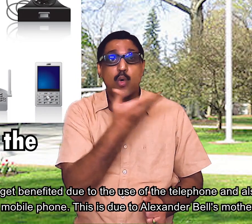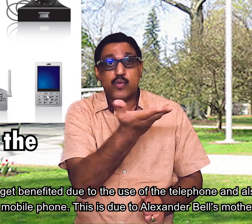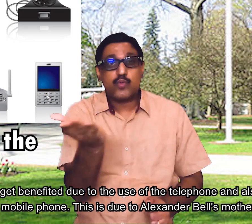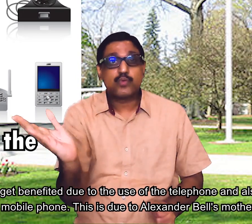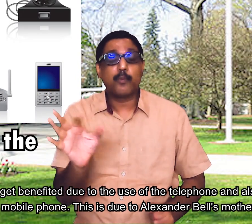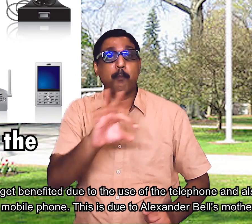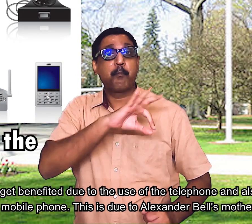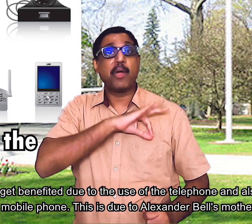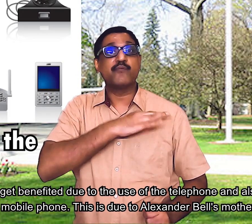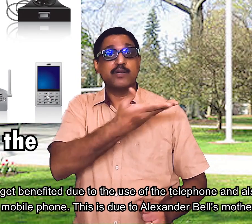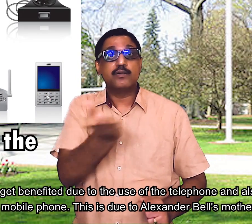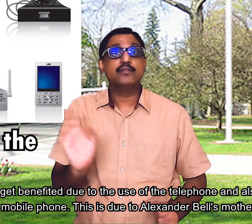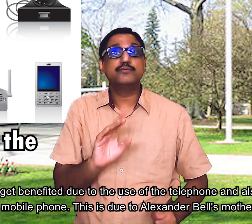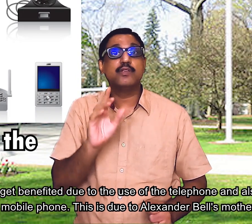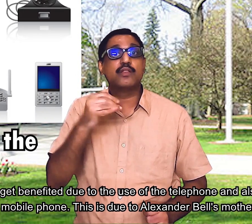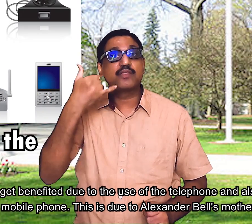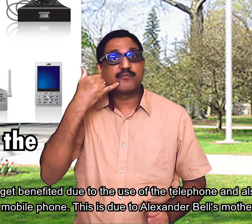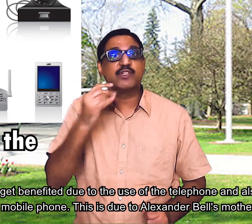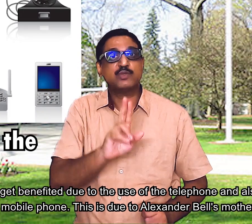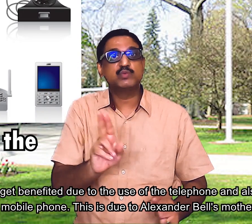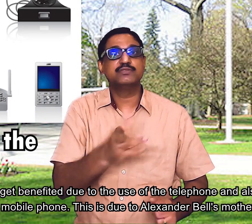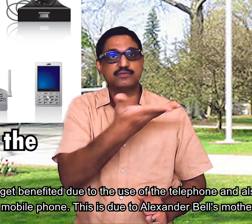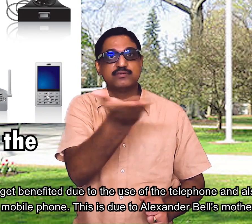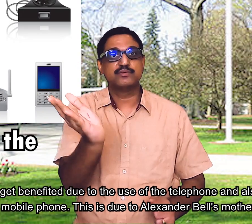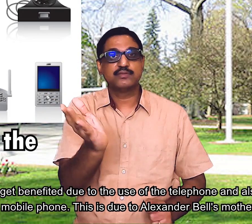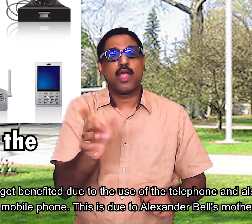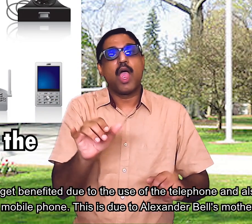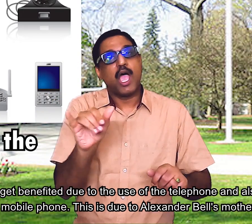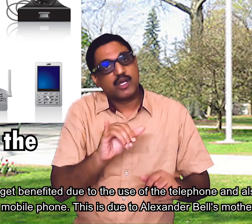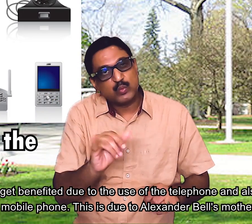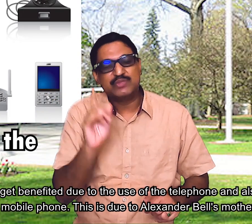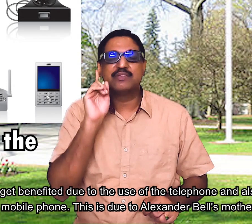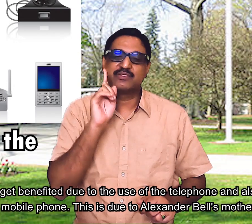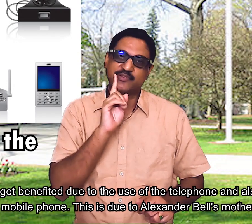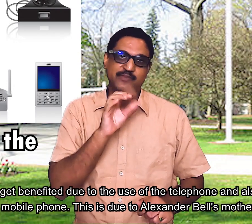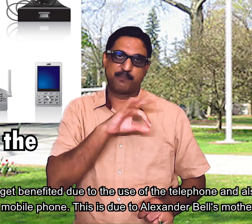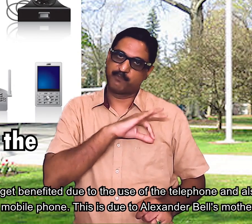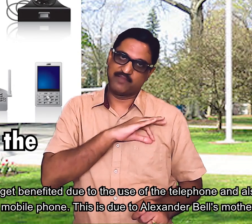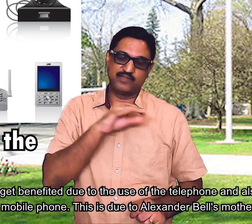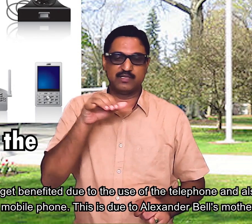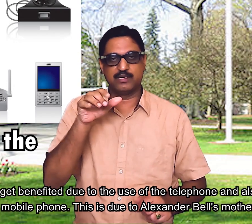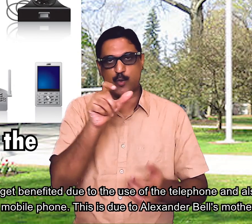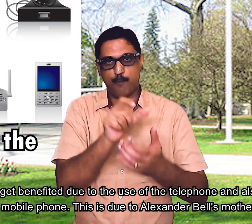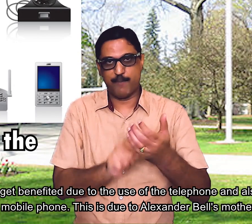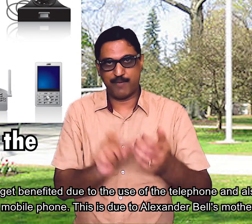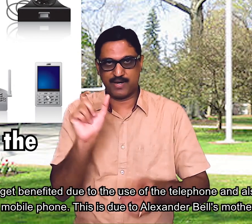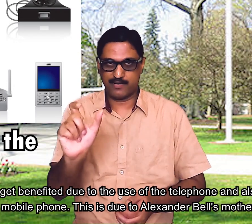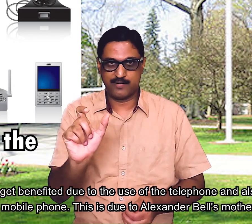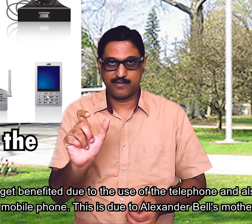Nowadays, people get benefited due to the use of the telephone, and also deaf people benefits from the use of mobile